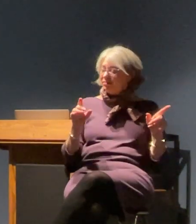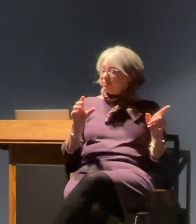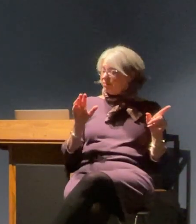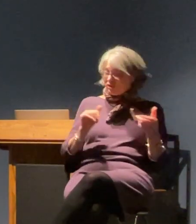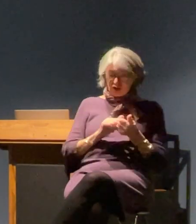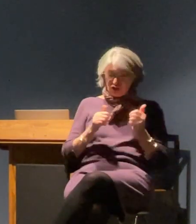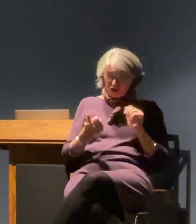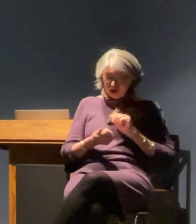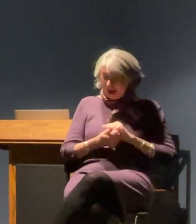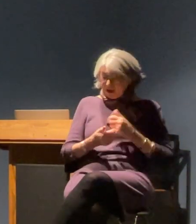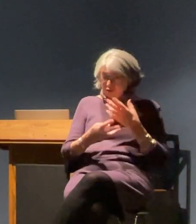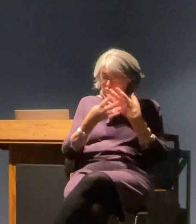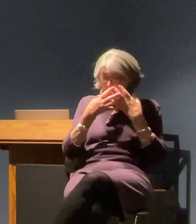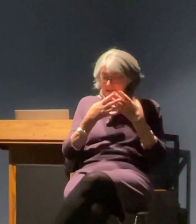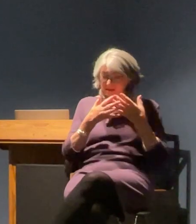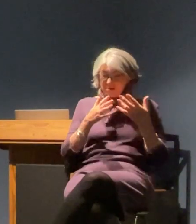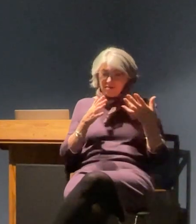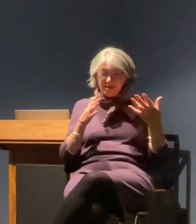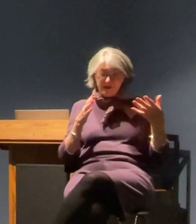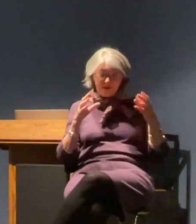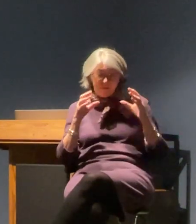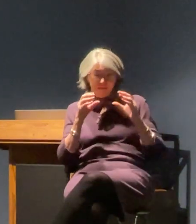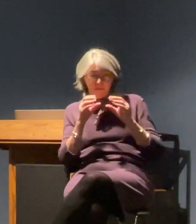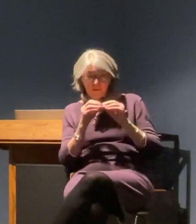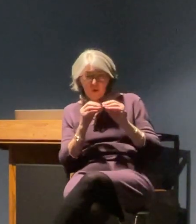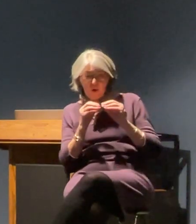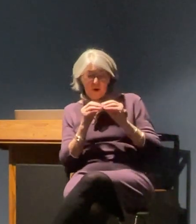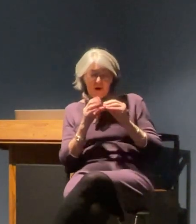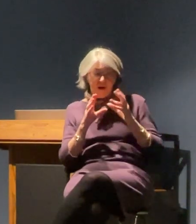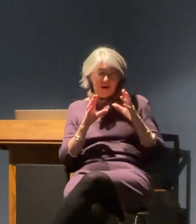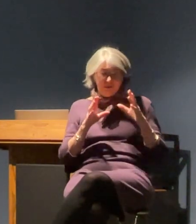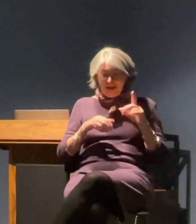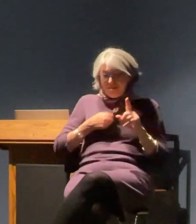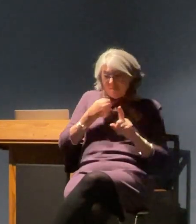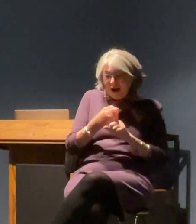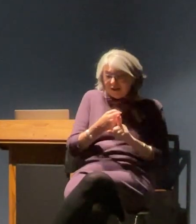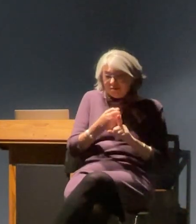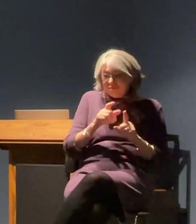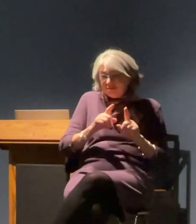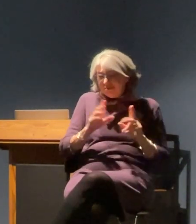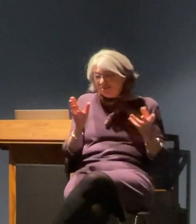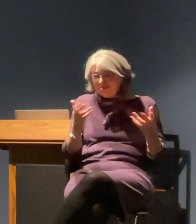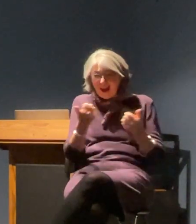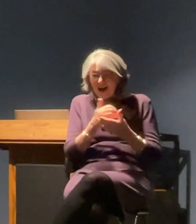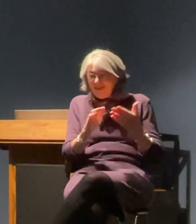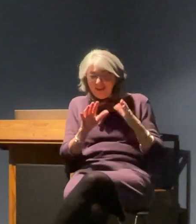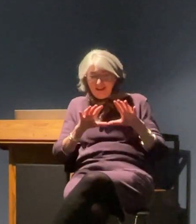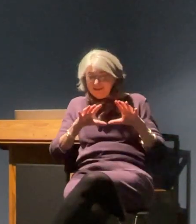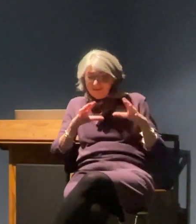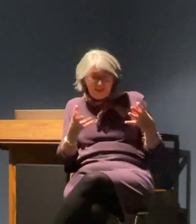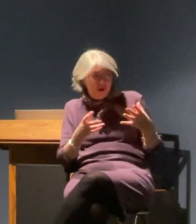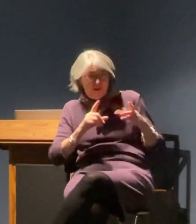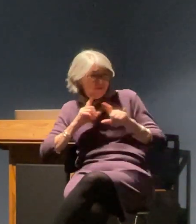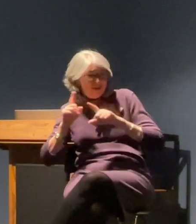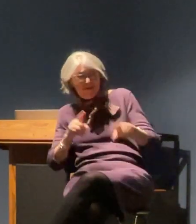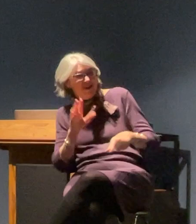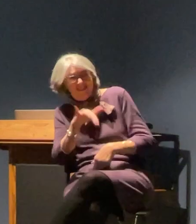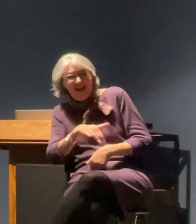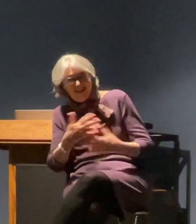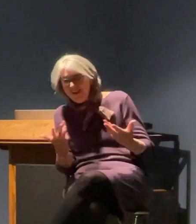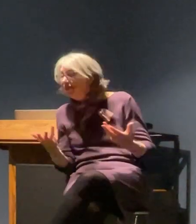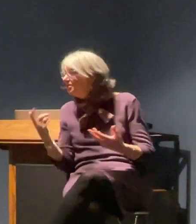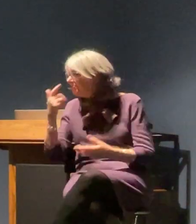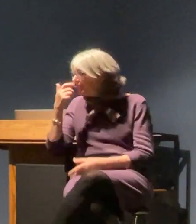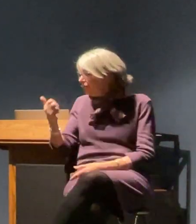it change in prison? Does it get more affected, or, I don't know, anything in that universe that you care to talk about?